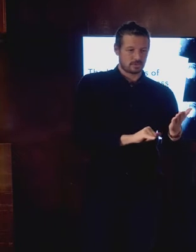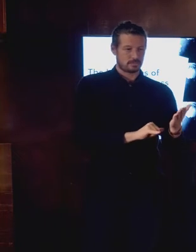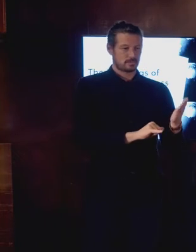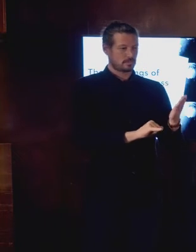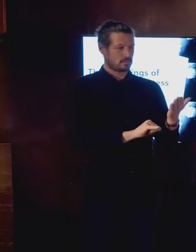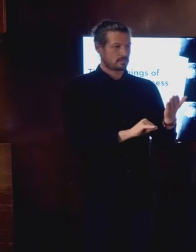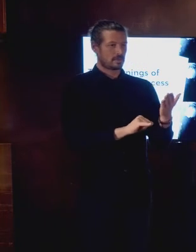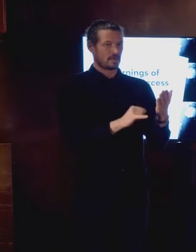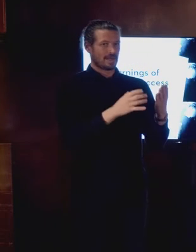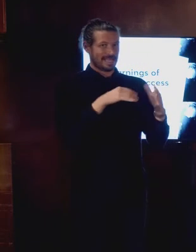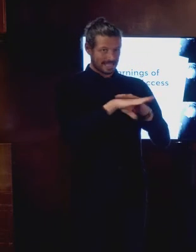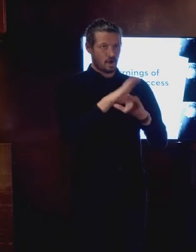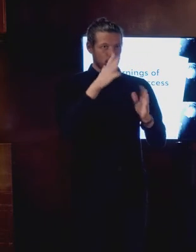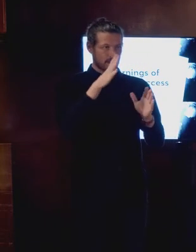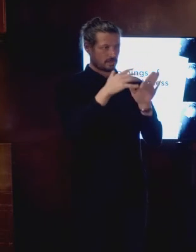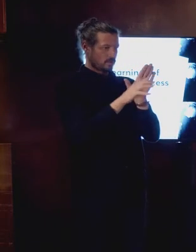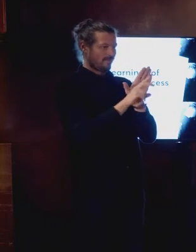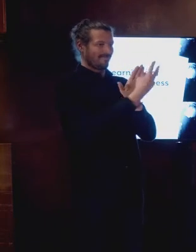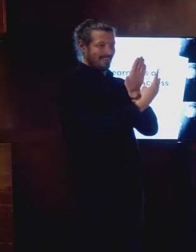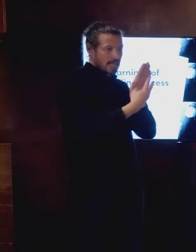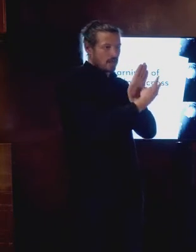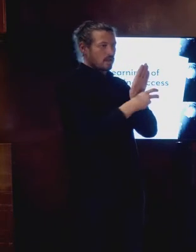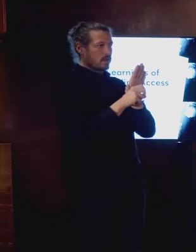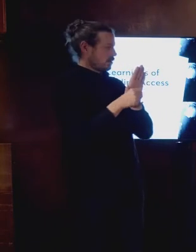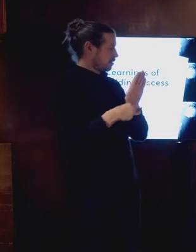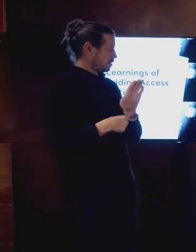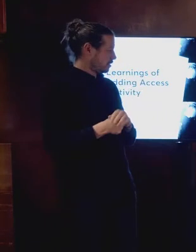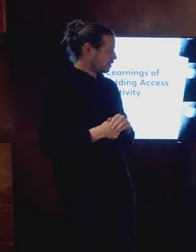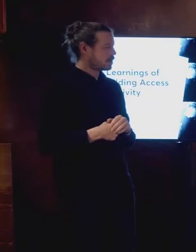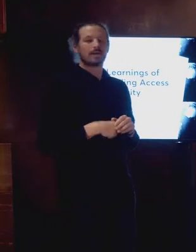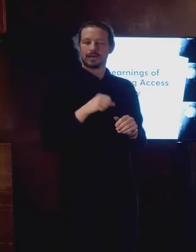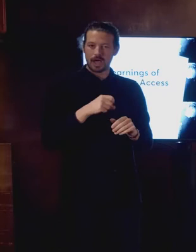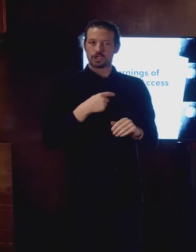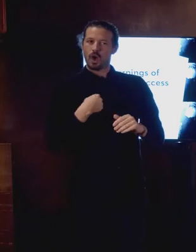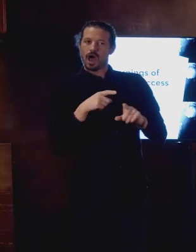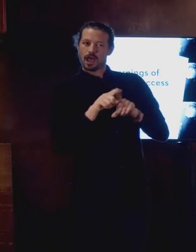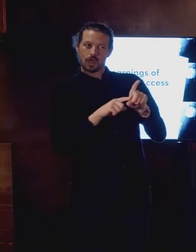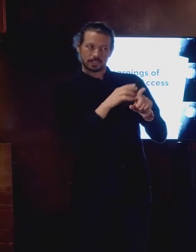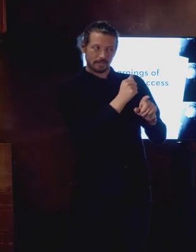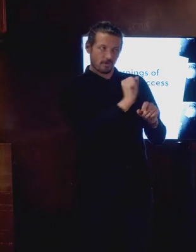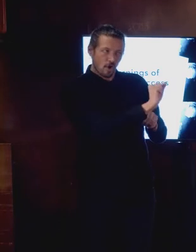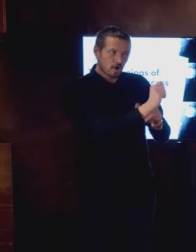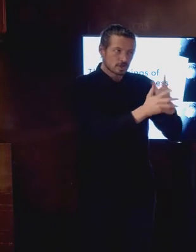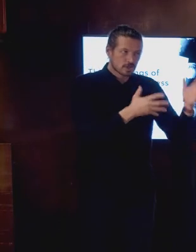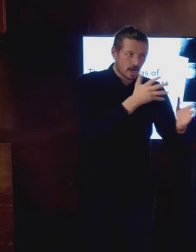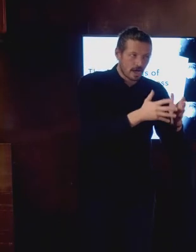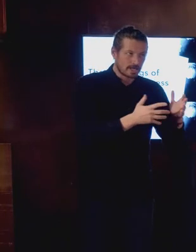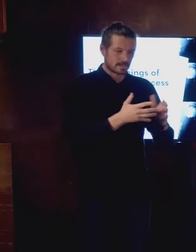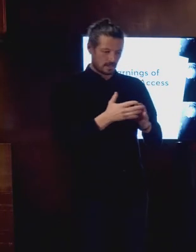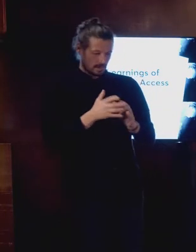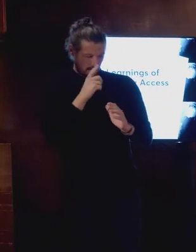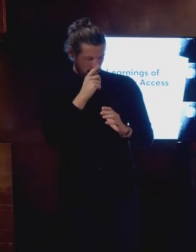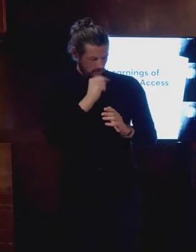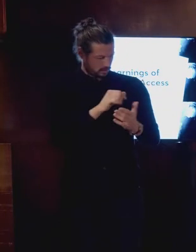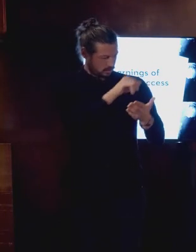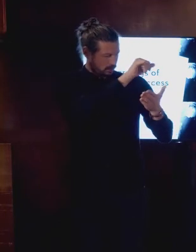Auslan come up, not in English. So I learned what asphyxia signs were and so as that I could time